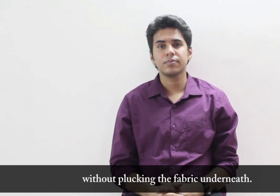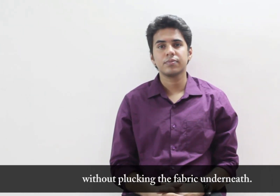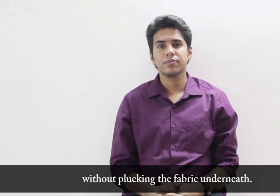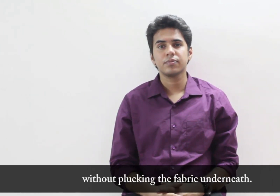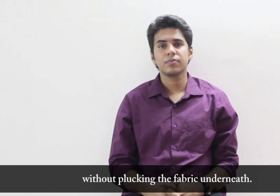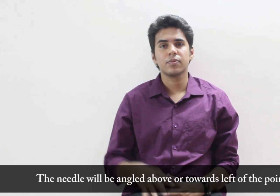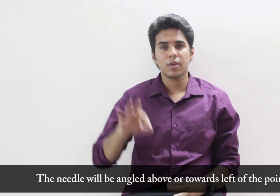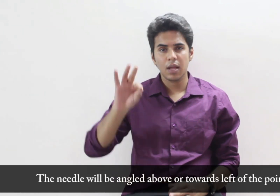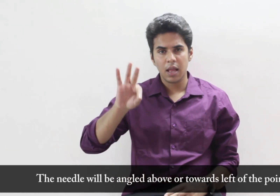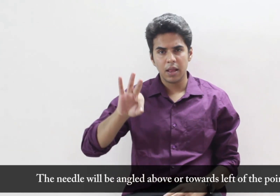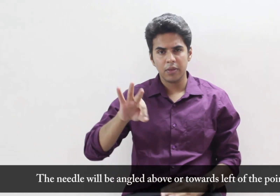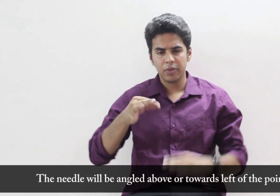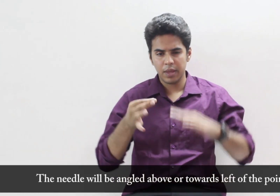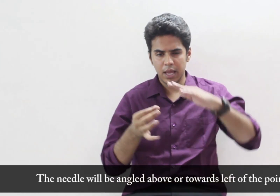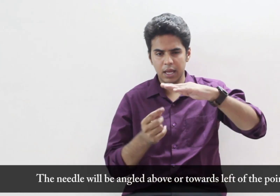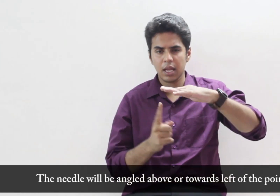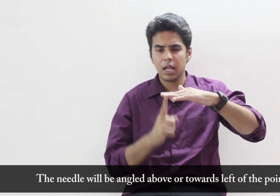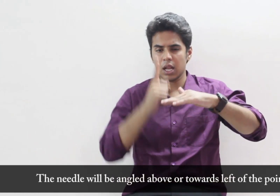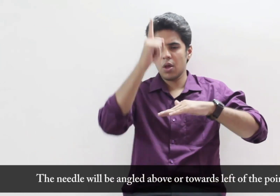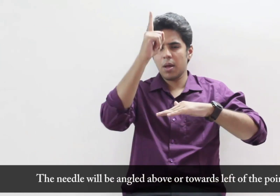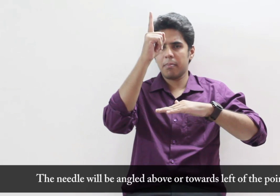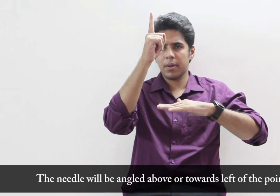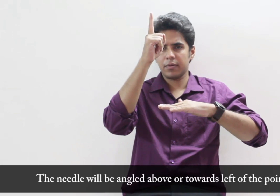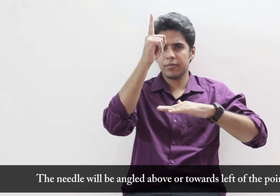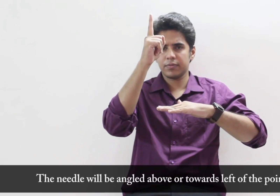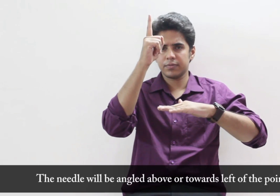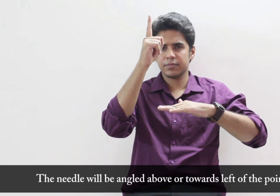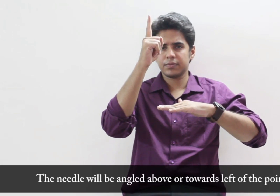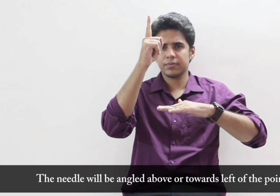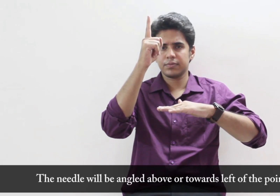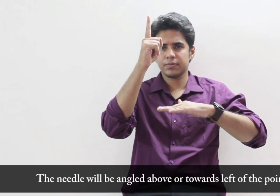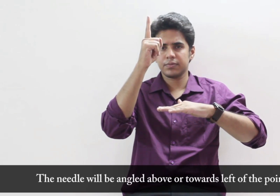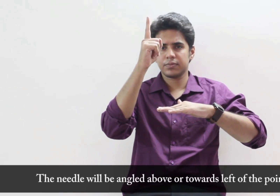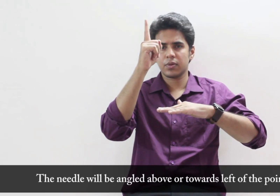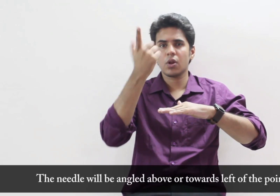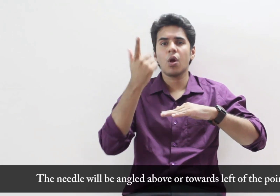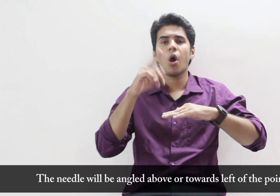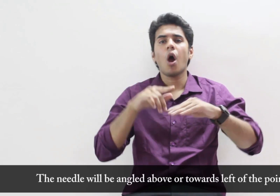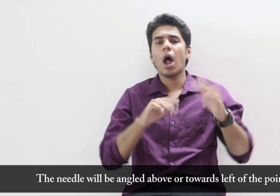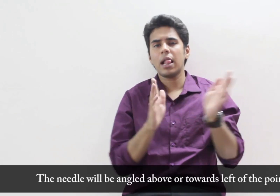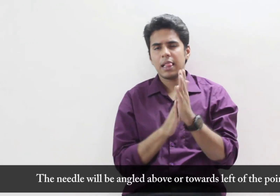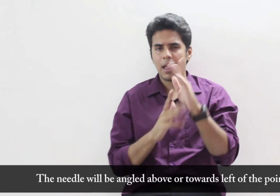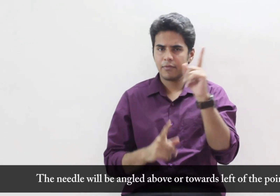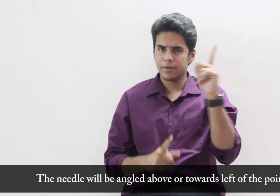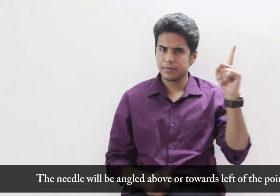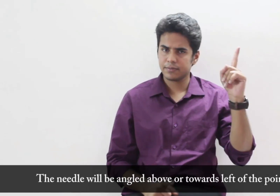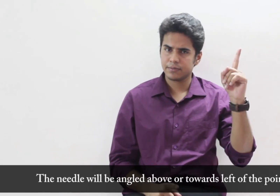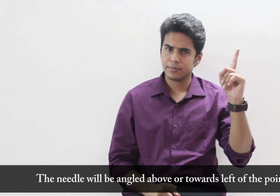The needle will be angled above or towards left of the point C.